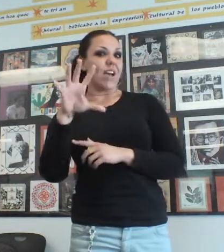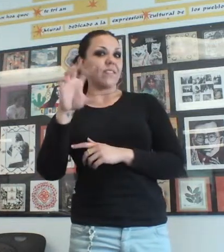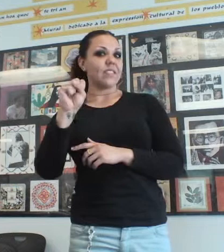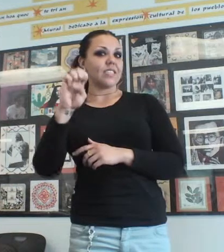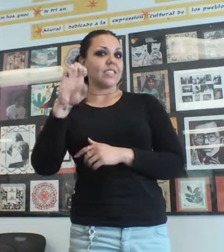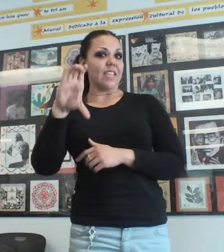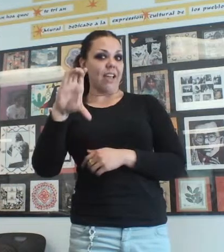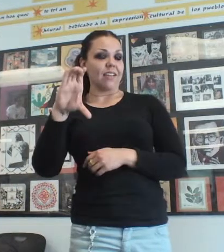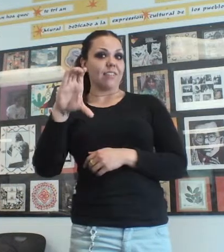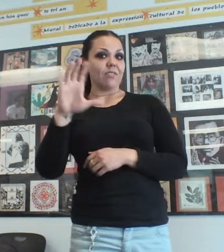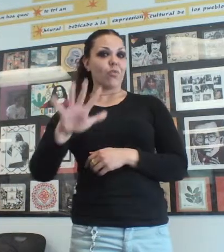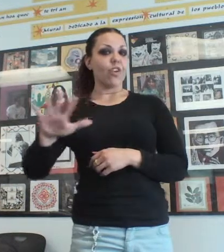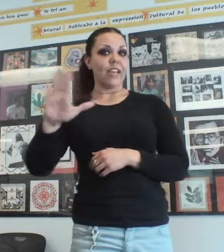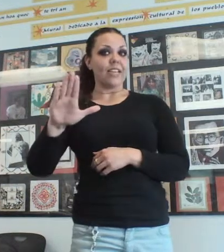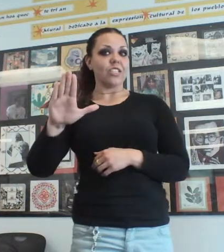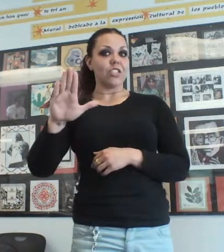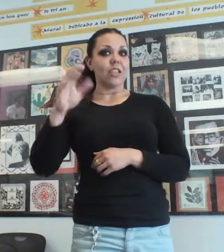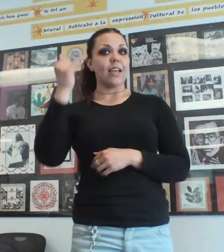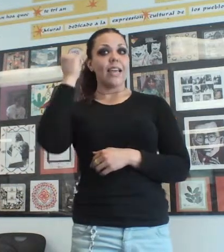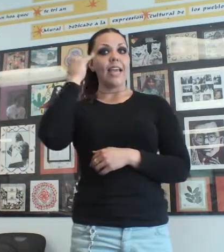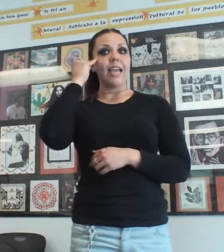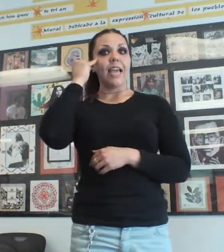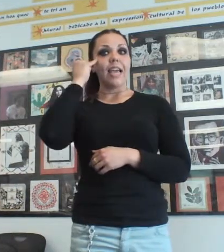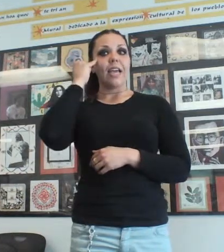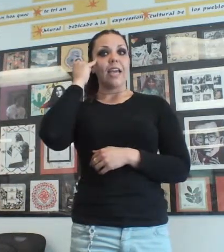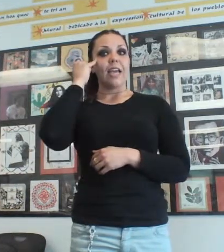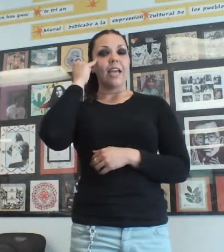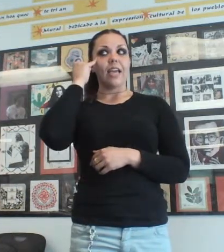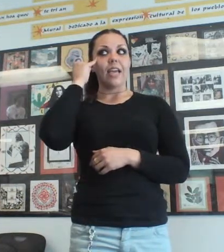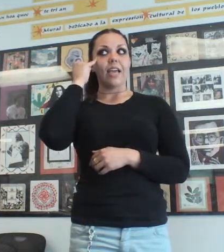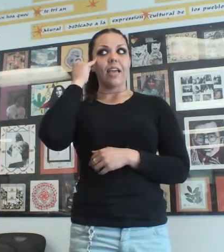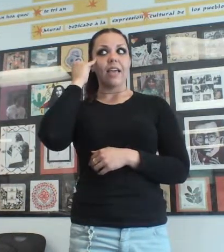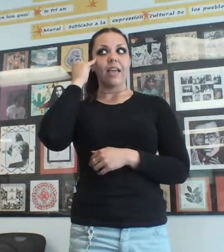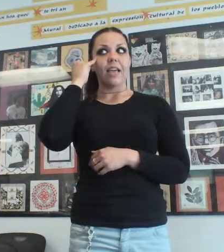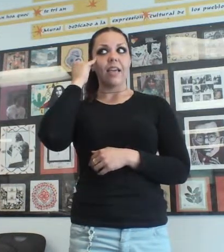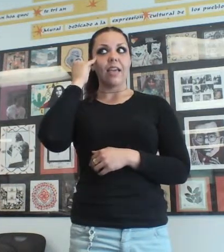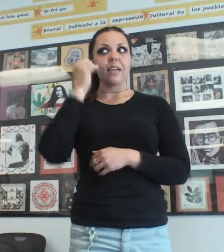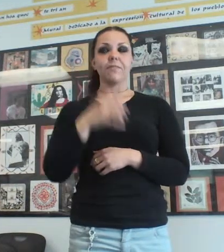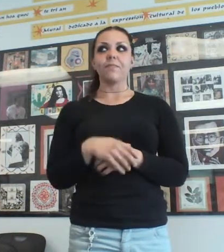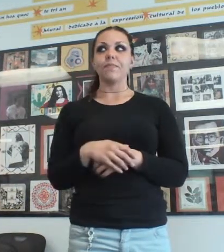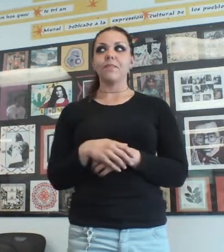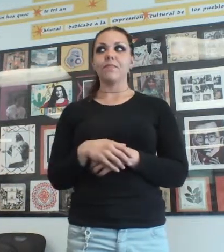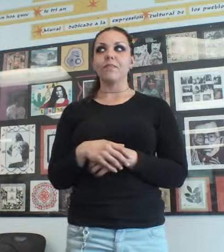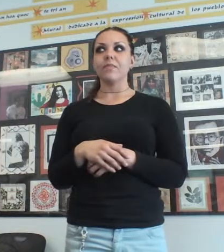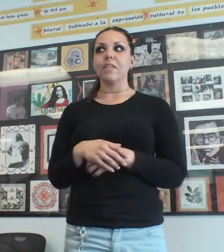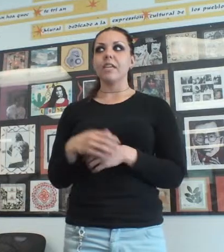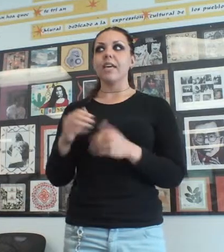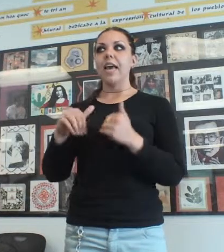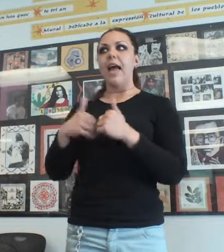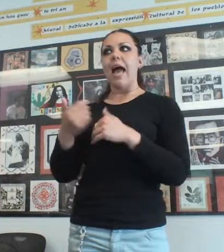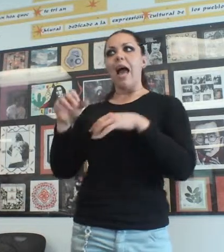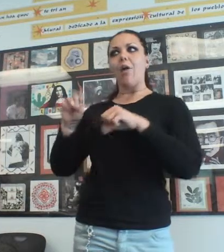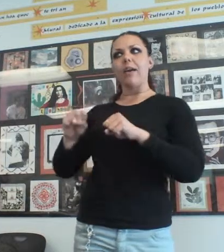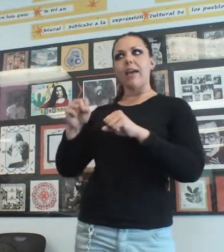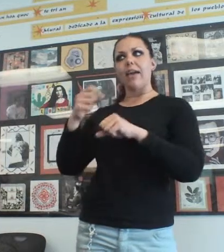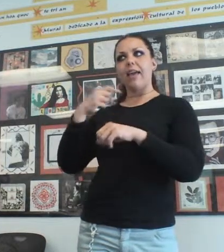up around 5 or 6, that's about average. What if somebody doesn't have to do it because I'm like bored on Friday